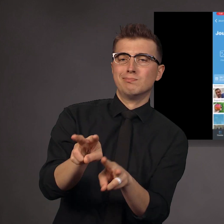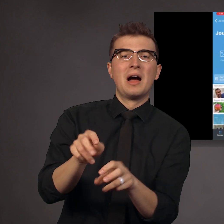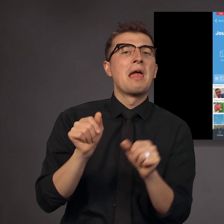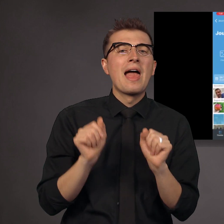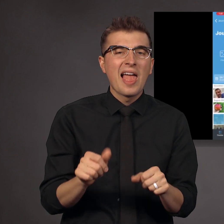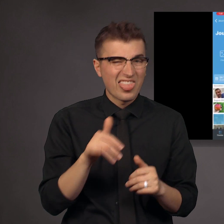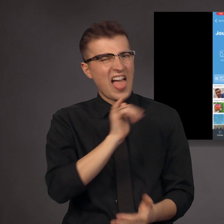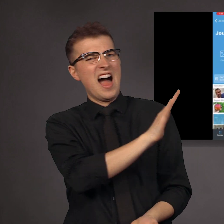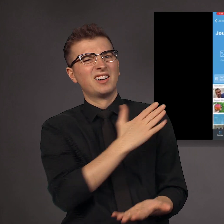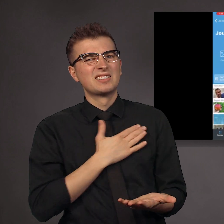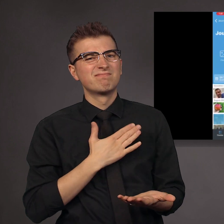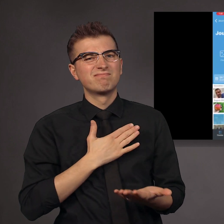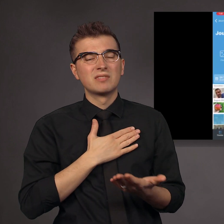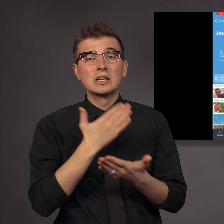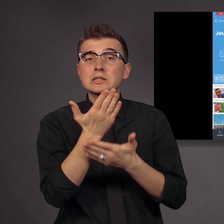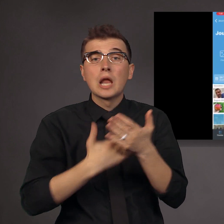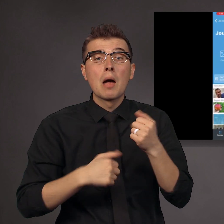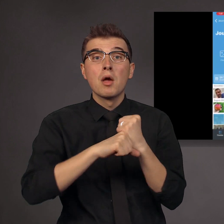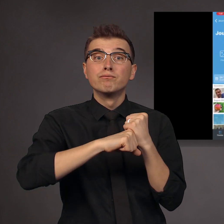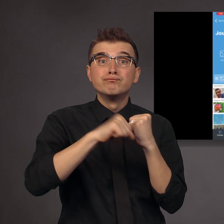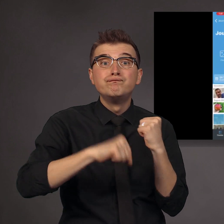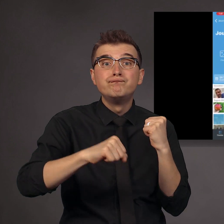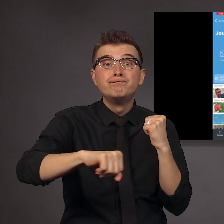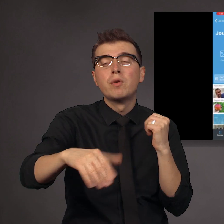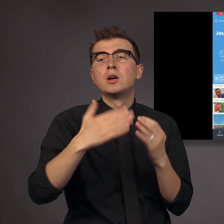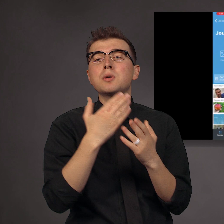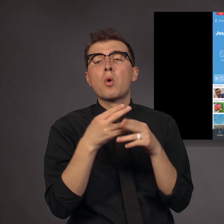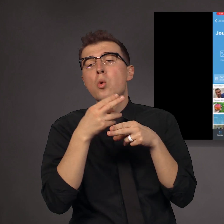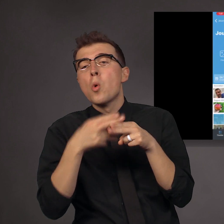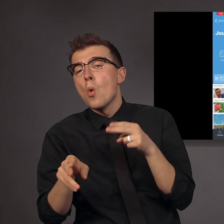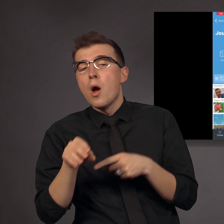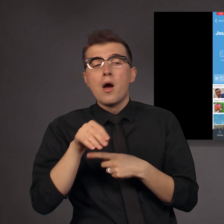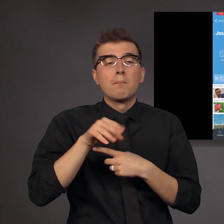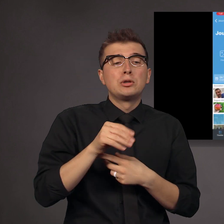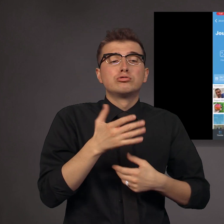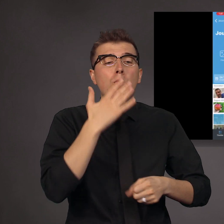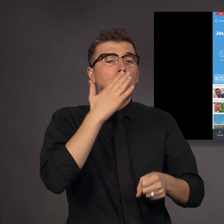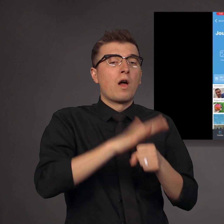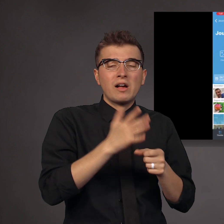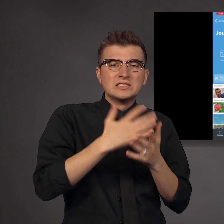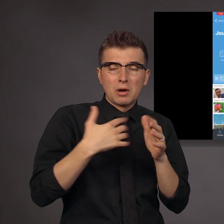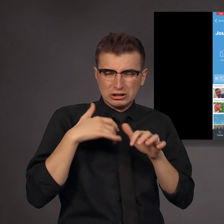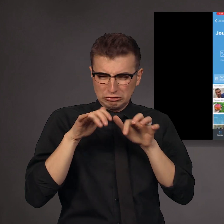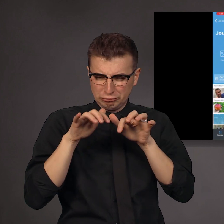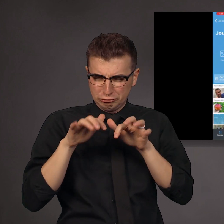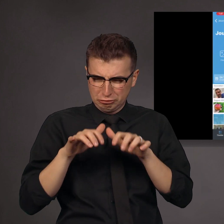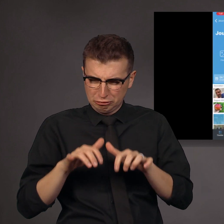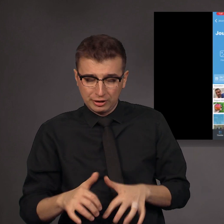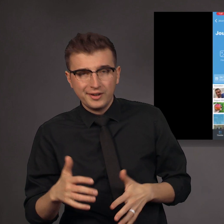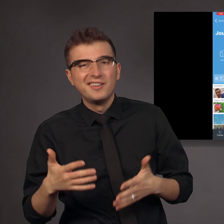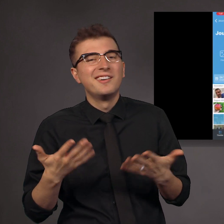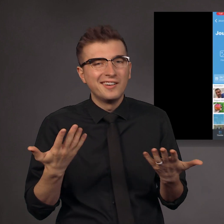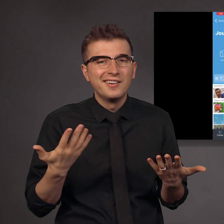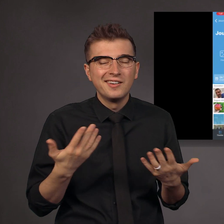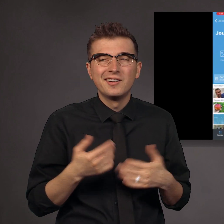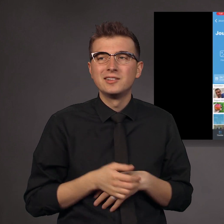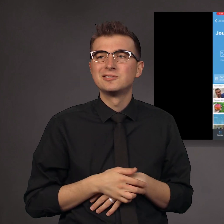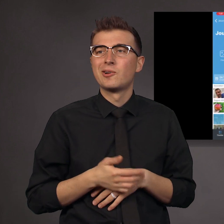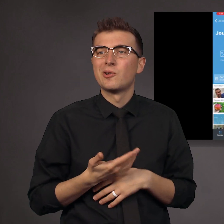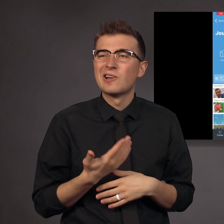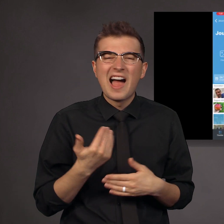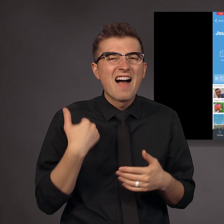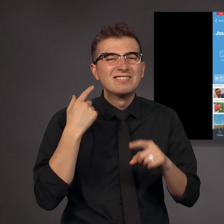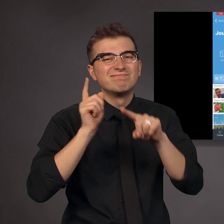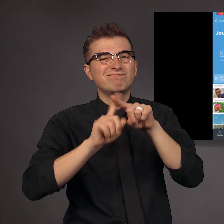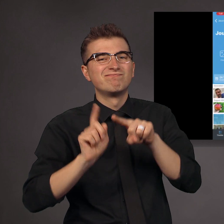I journal. So some posts are long, some posts are short, some posts are just a picture or a few words. I told you earlier I was going to let you know a couple of